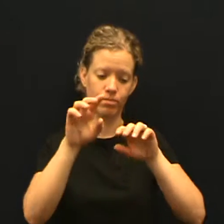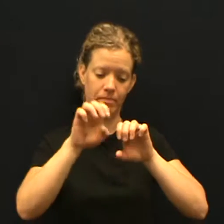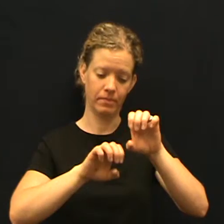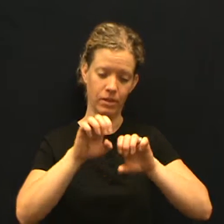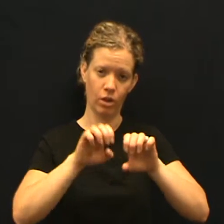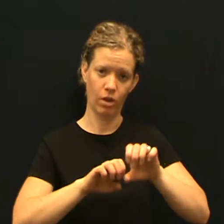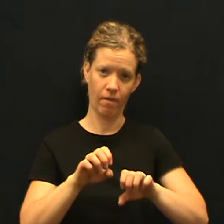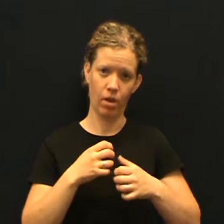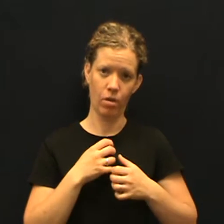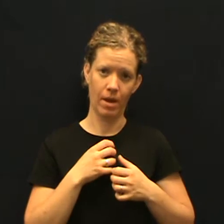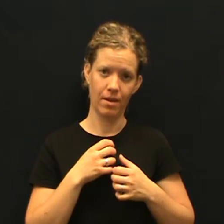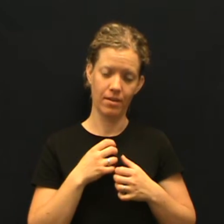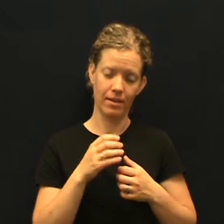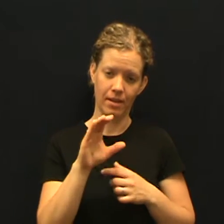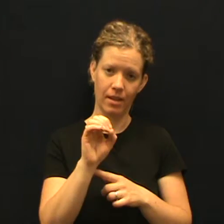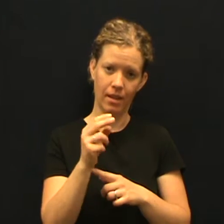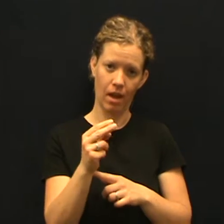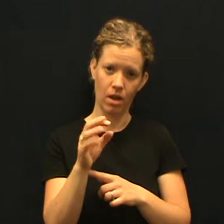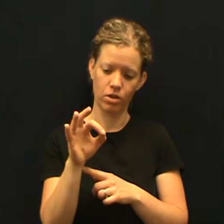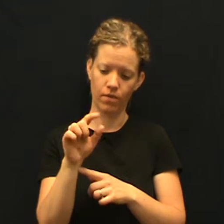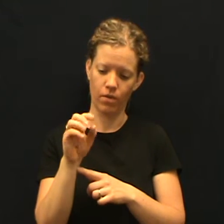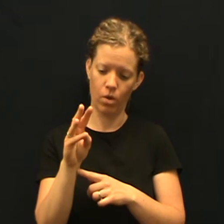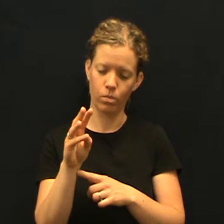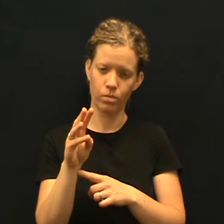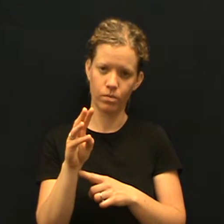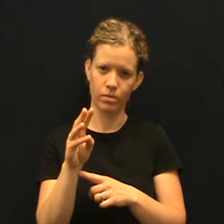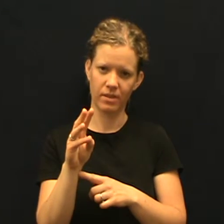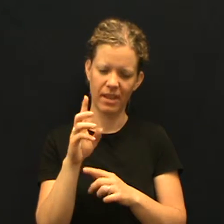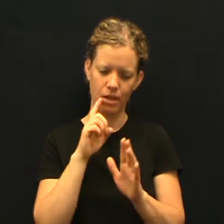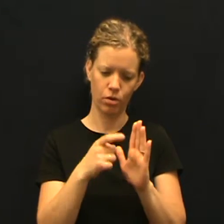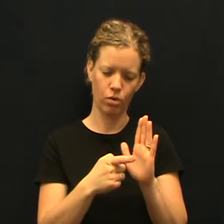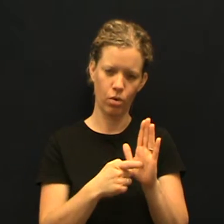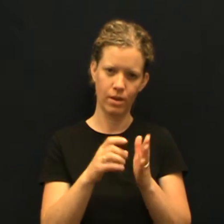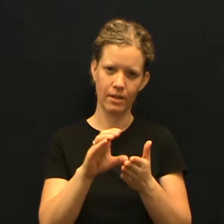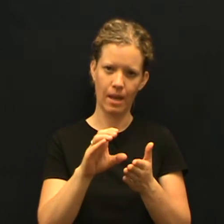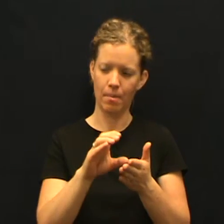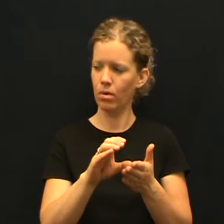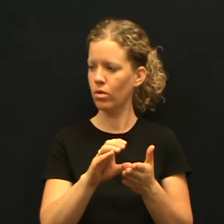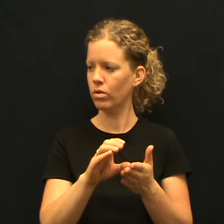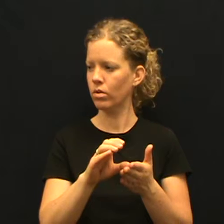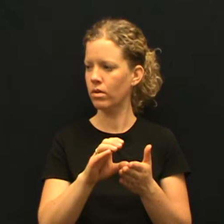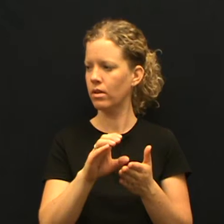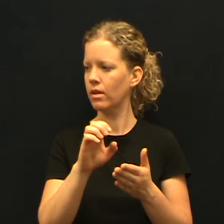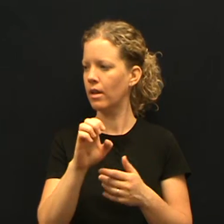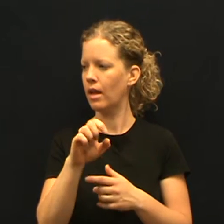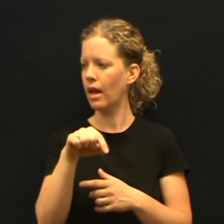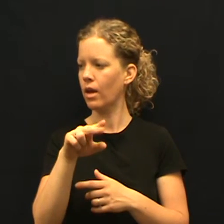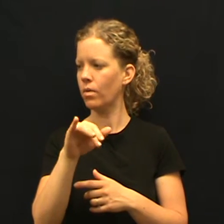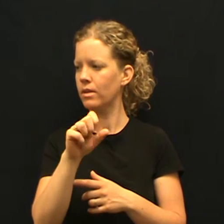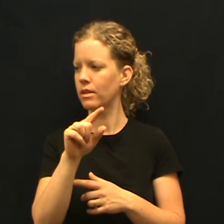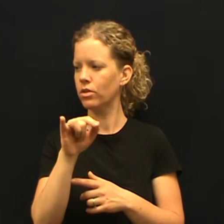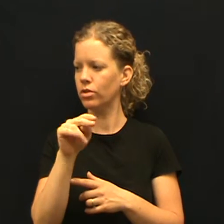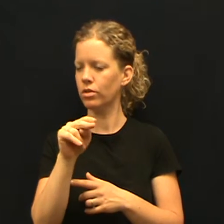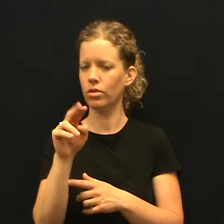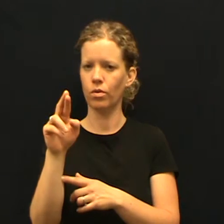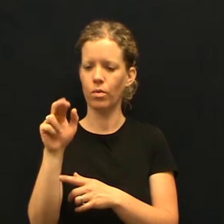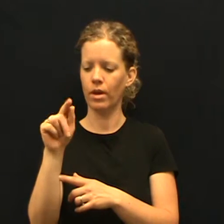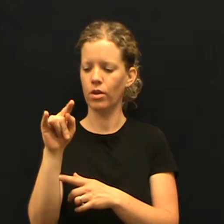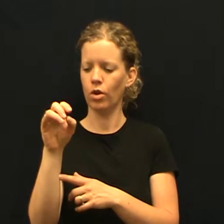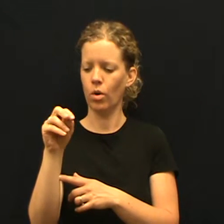of our cash flow is to look at a capital acquisitions ratio. And what this really tells us is whether we're generating enough cash